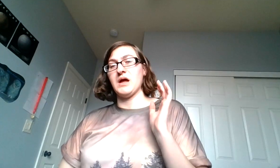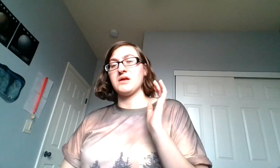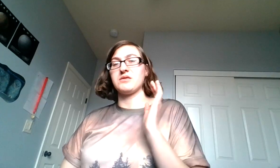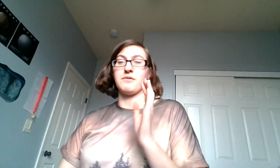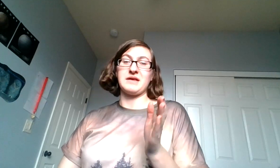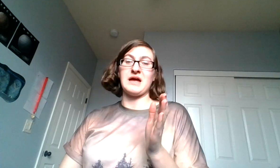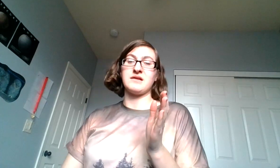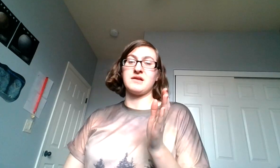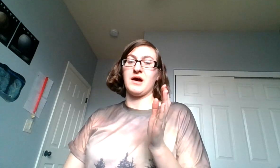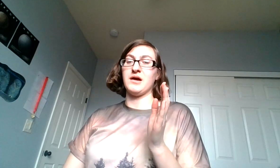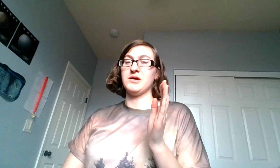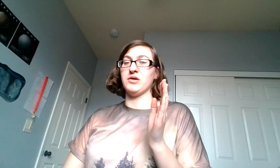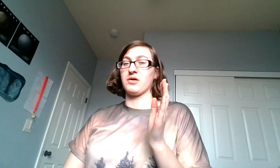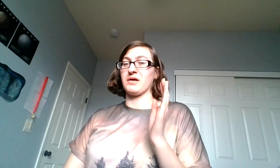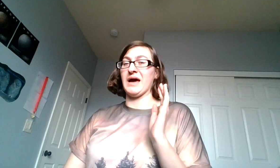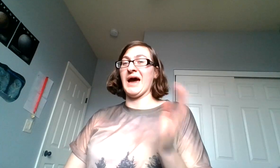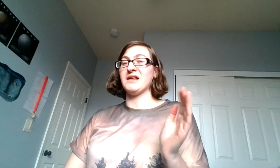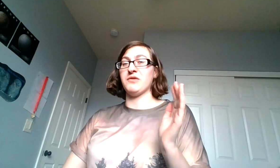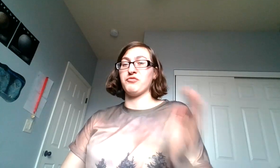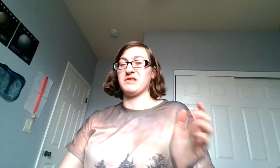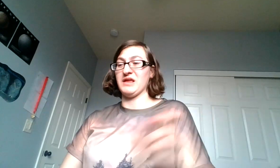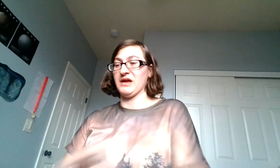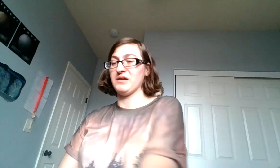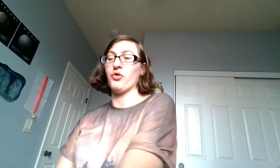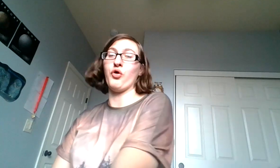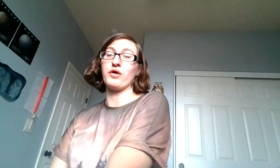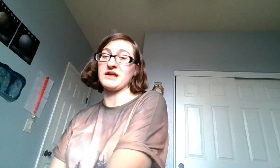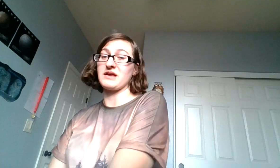don't forget your hygiene routine or take a shower.